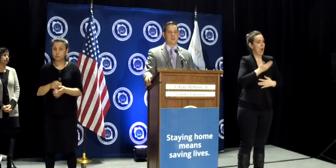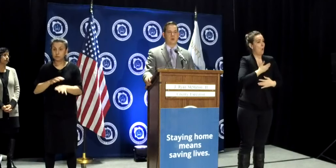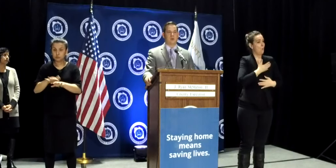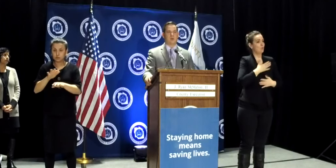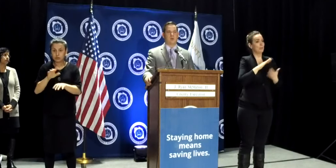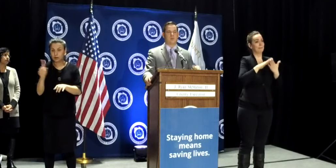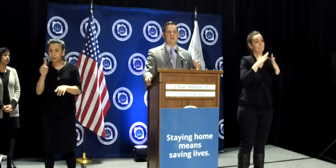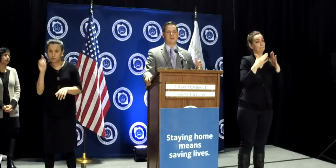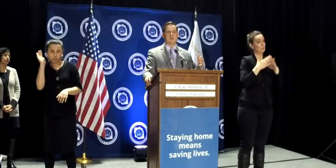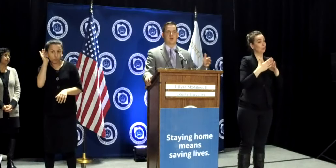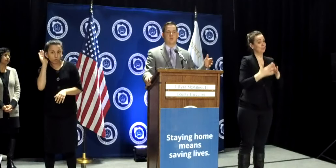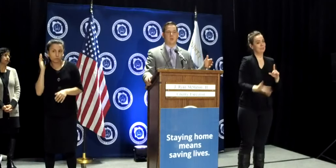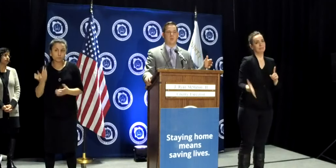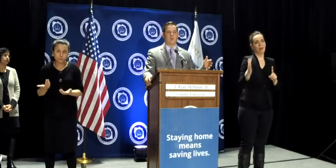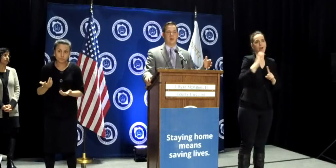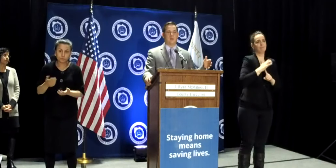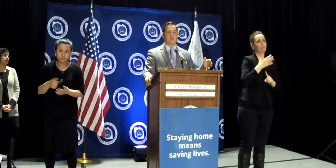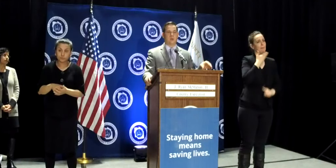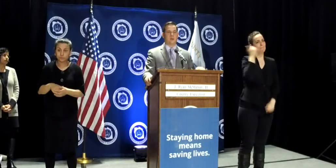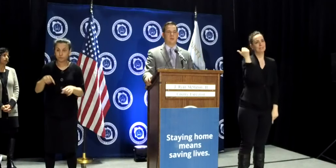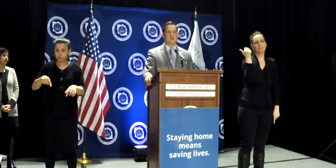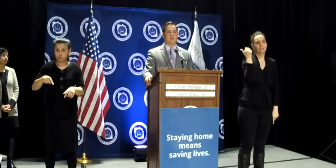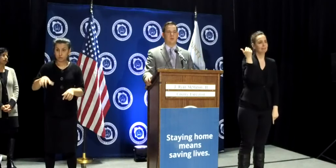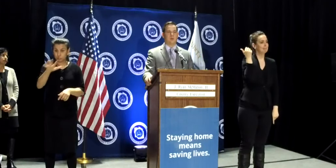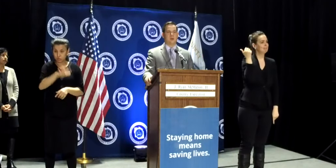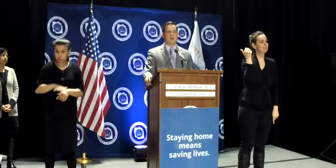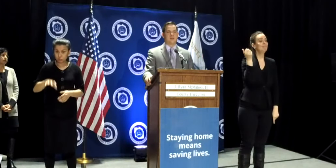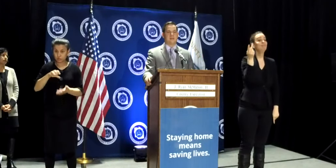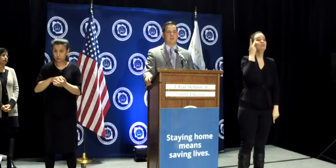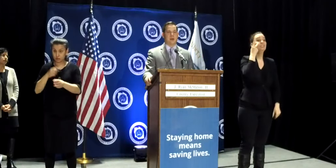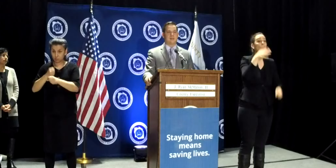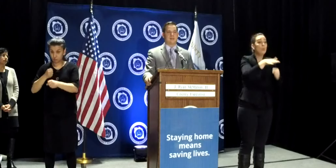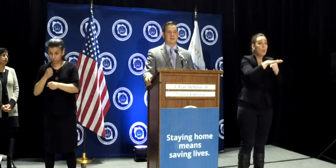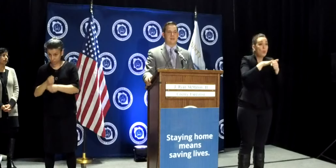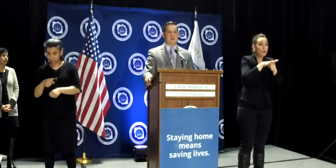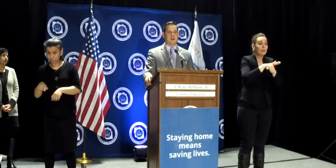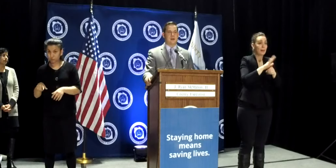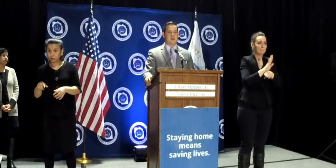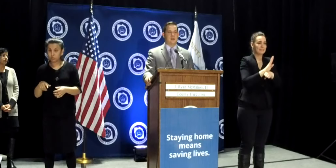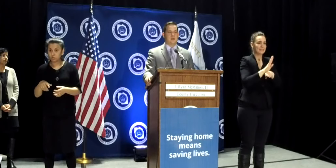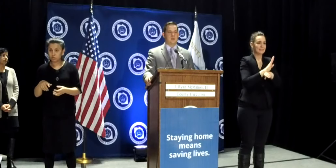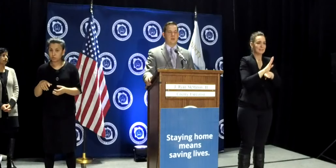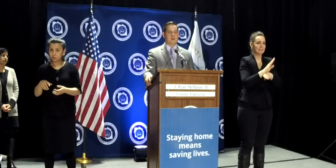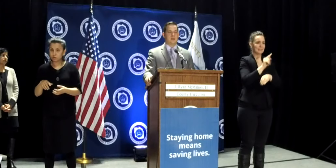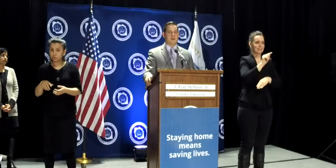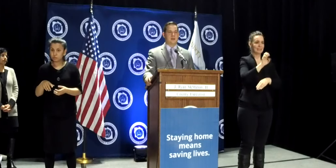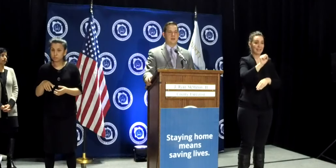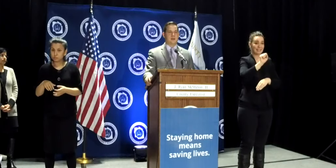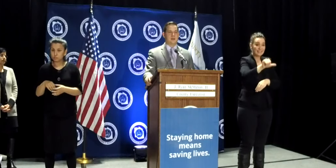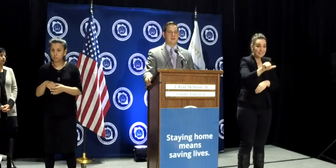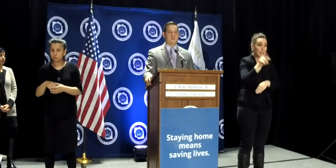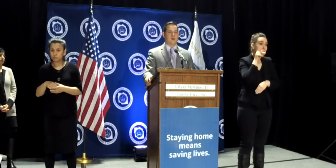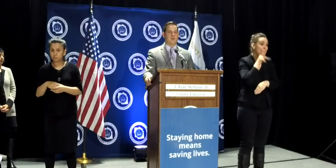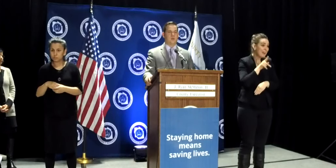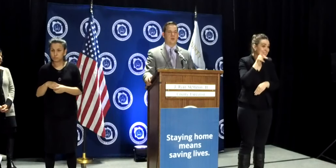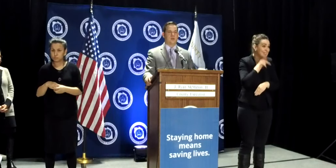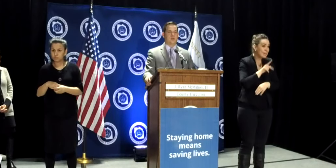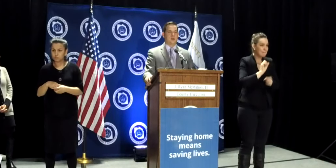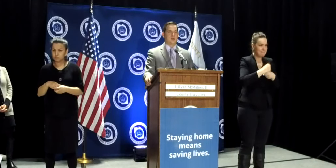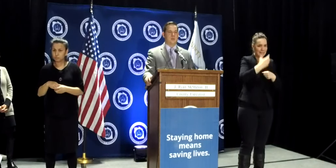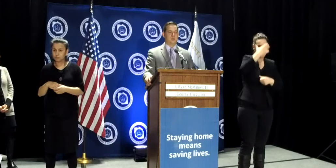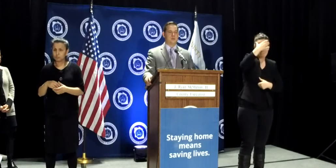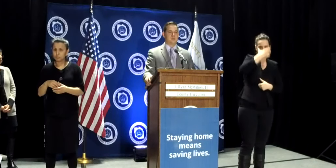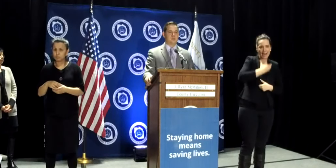We've seen what local businesses are willing to do. Tessie Plastics really getting involved